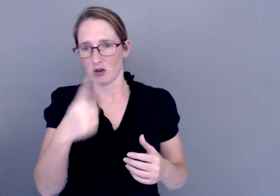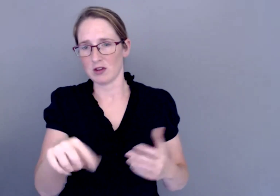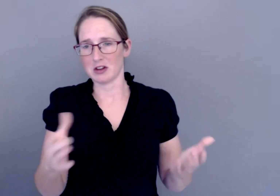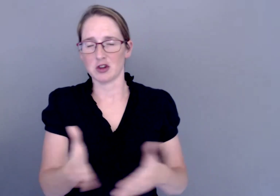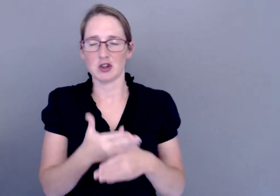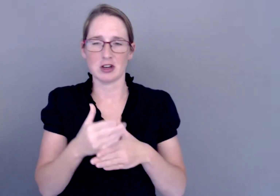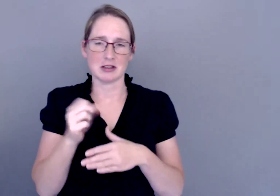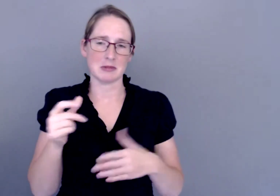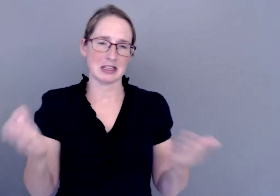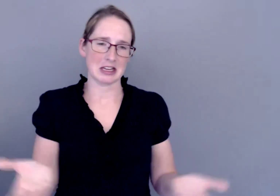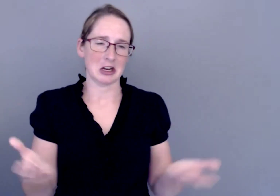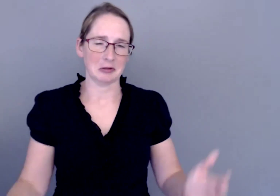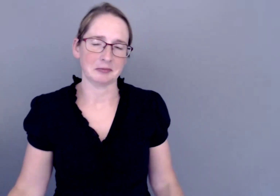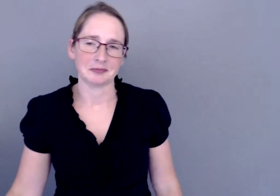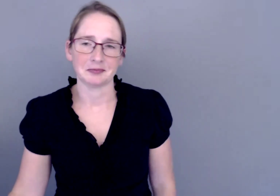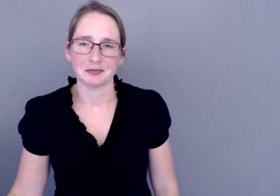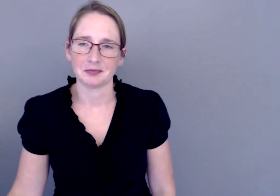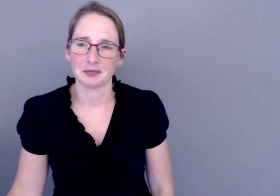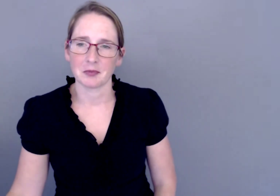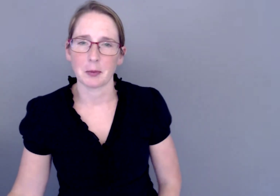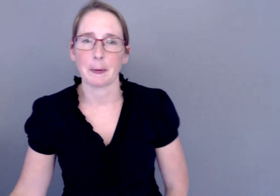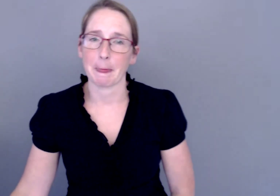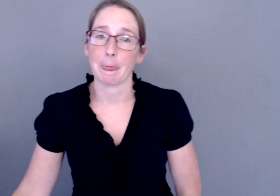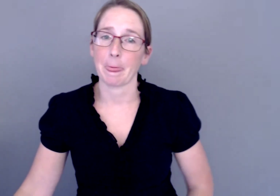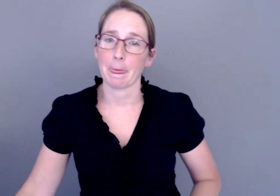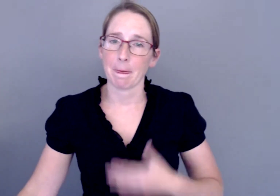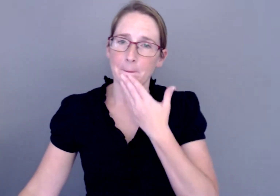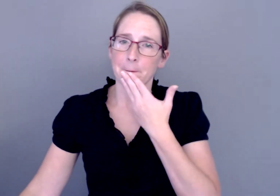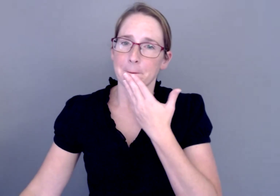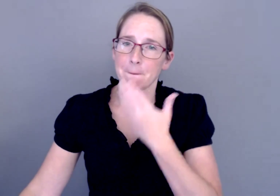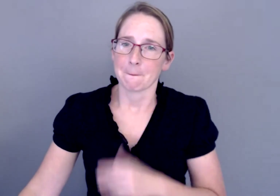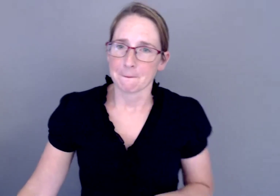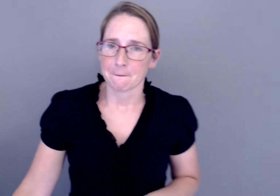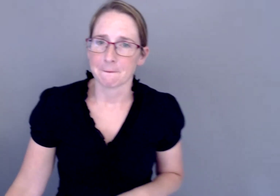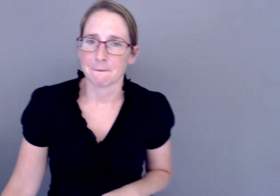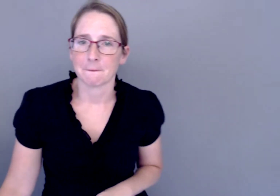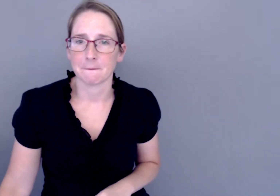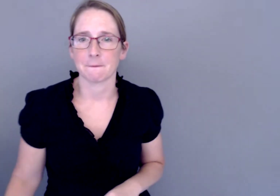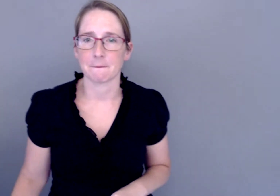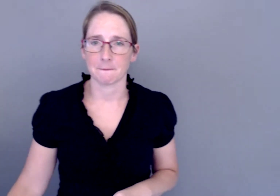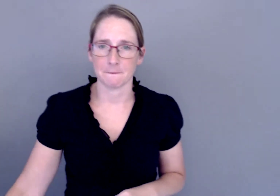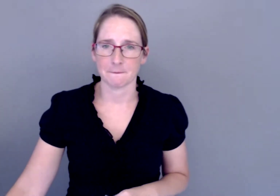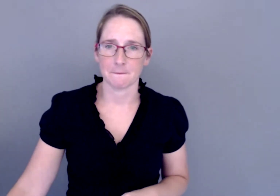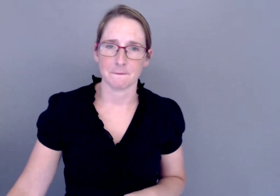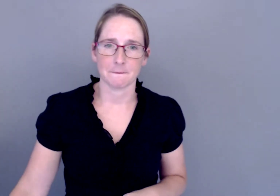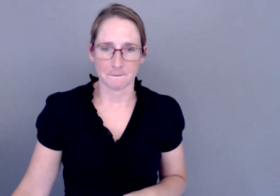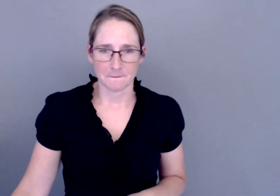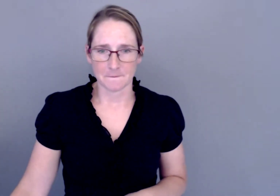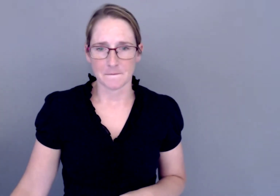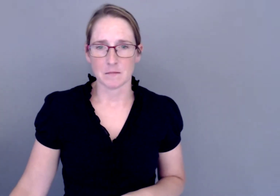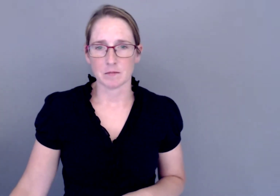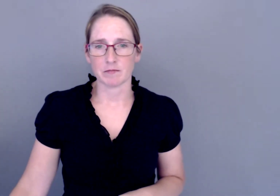with you today. Thank you. Wonderful. Thank you, Sherelle. Thank you, Maria. Really appreciate you